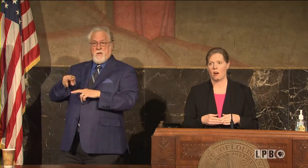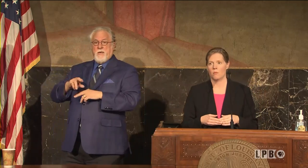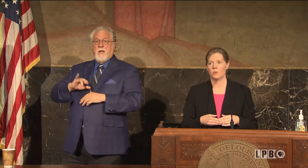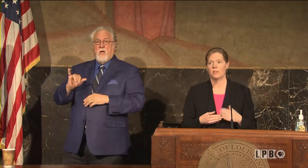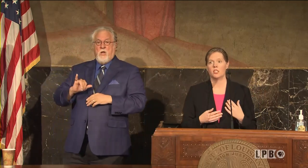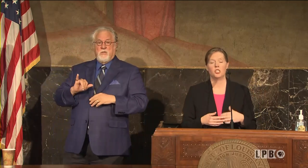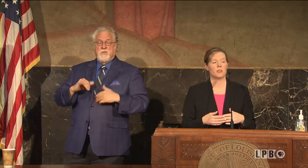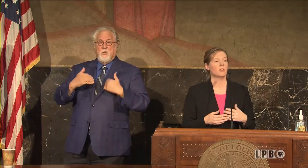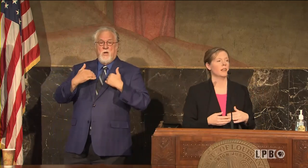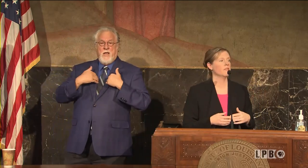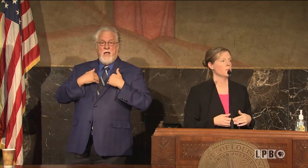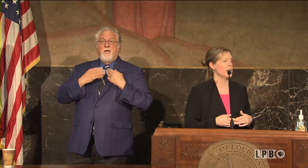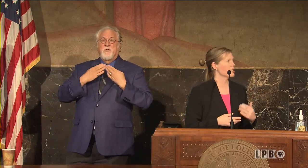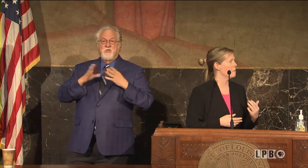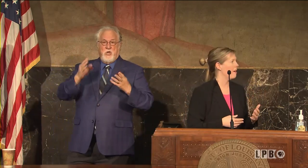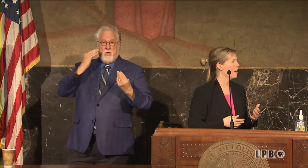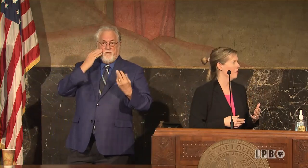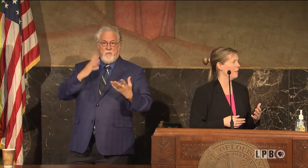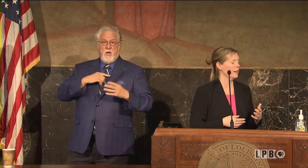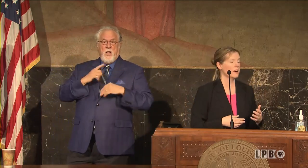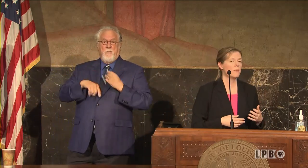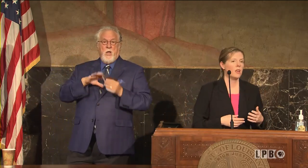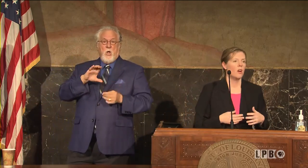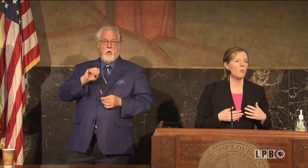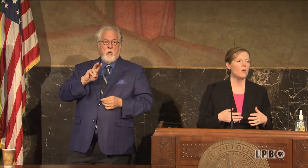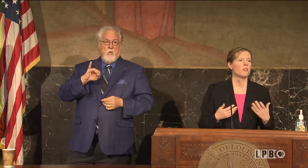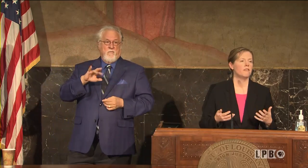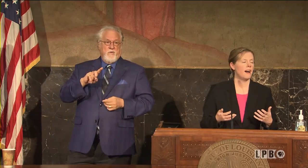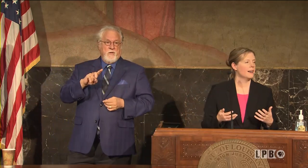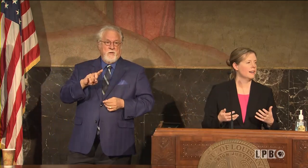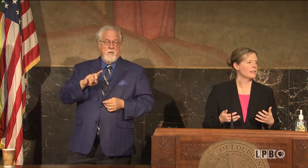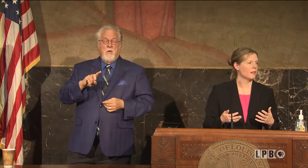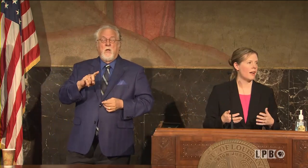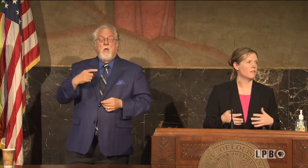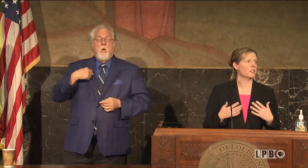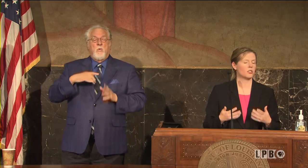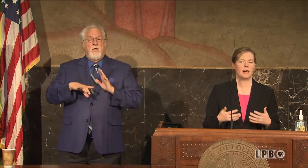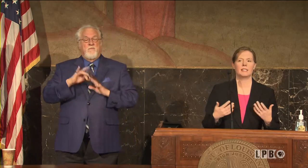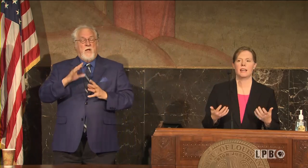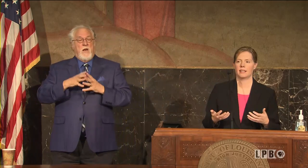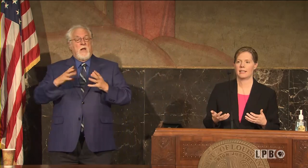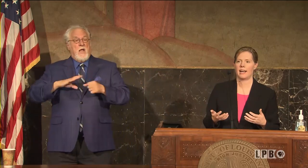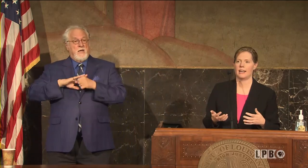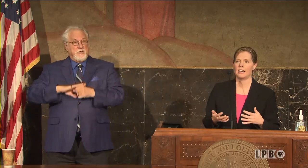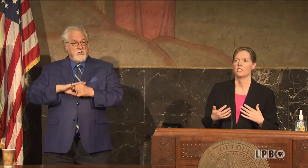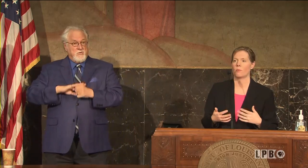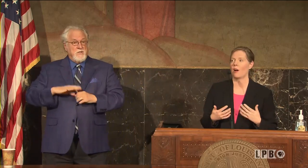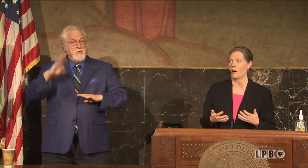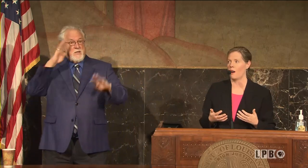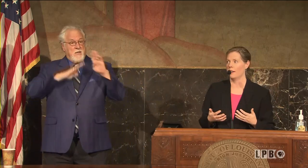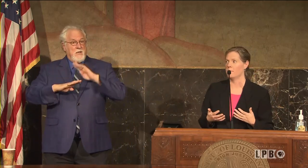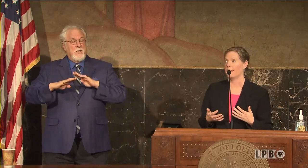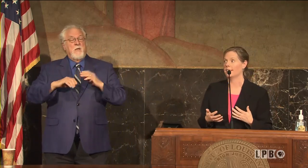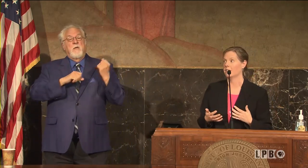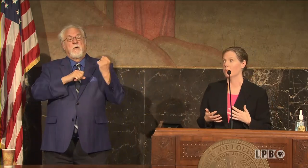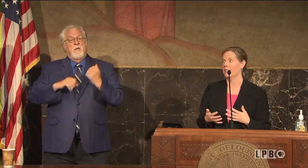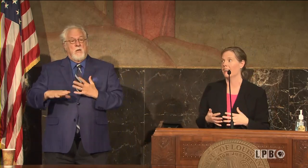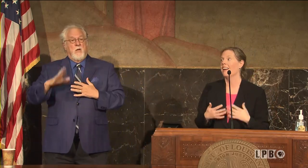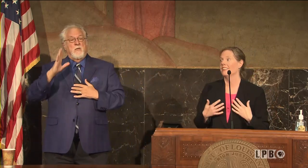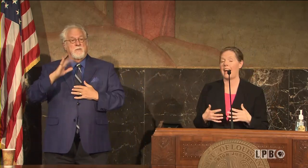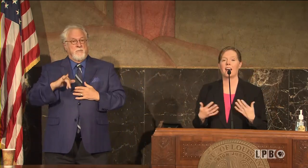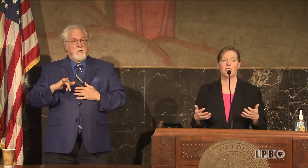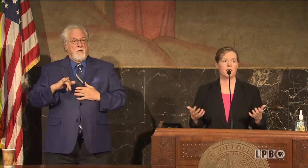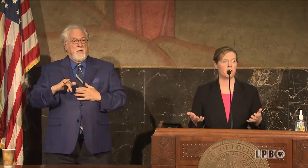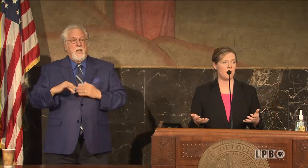also armed with the general information about COVID. What we're finding is a lot of the stress and anxiety is brought on by